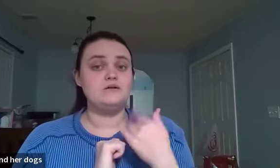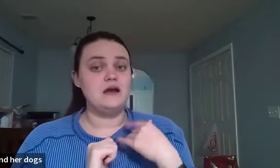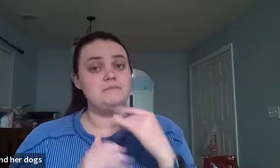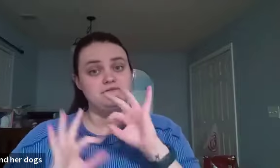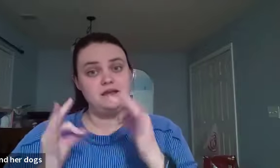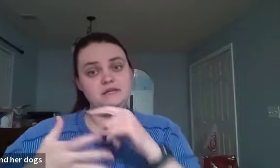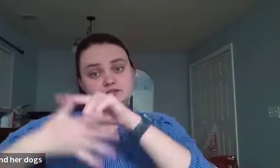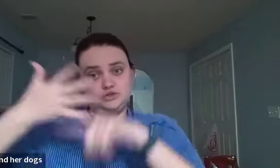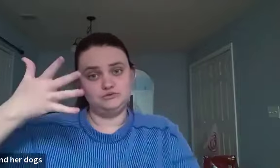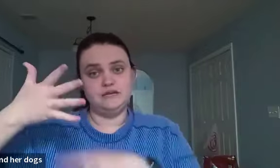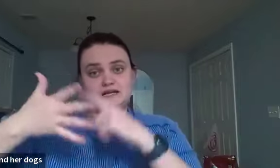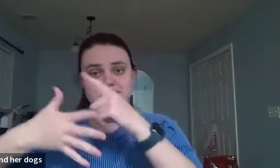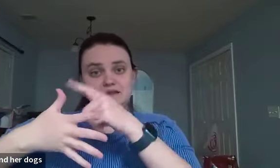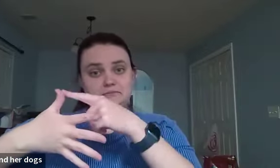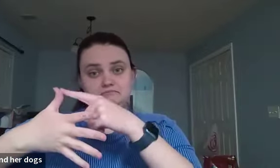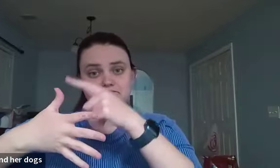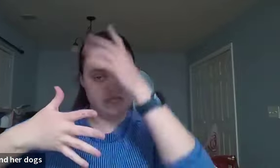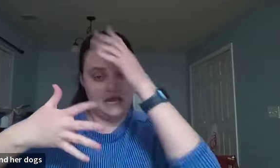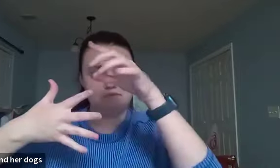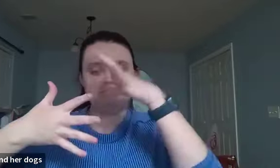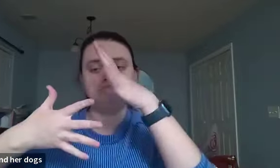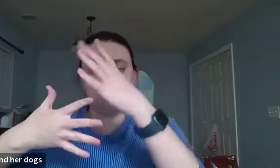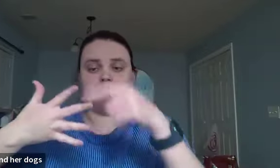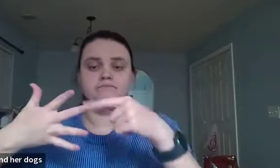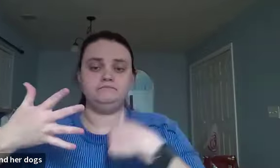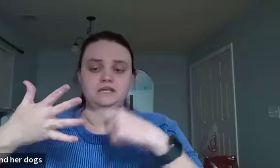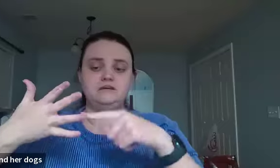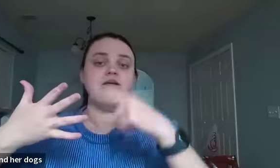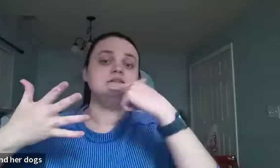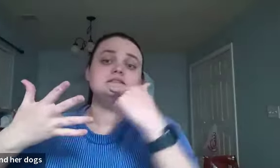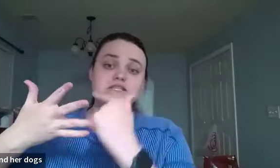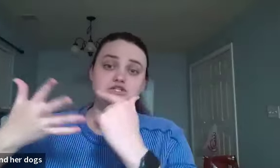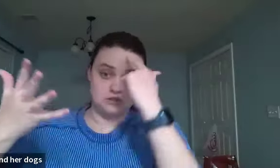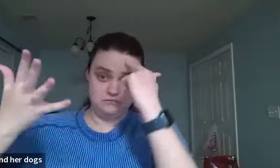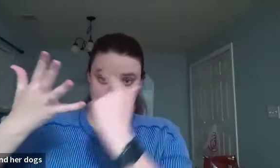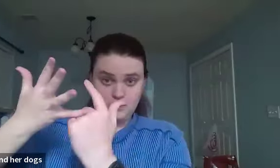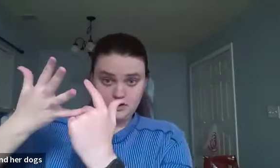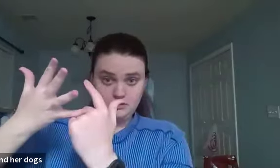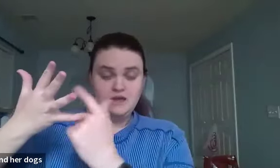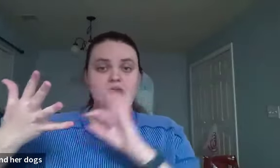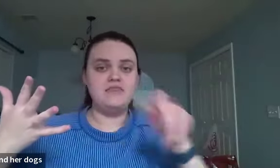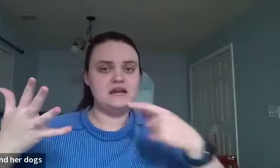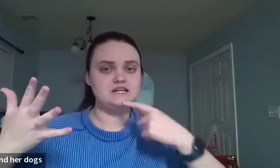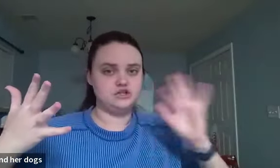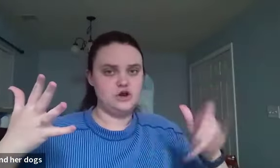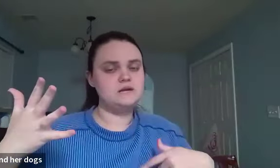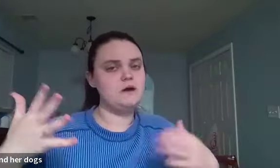"Oh yeah, my family," and I said like dad, mom, me, sister, brother, and then I start talking about,